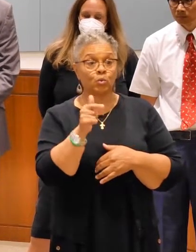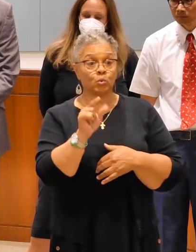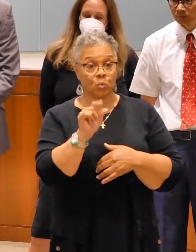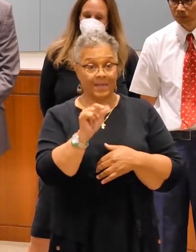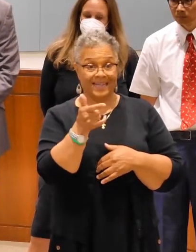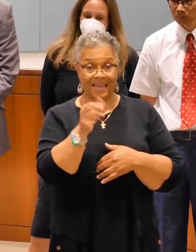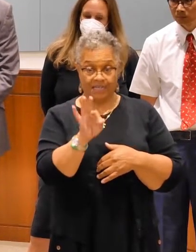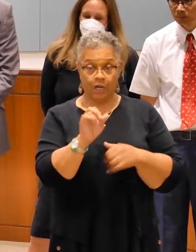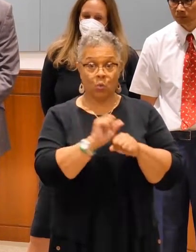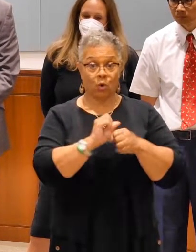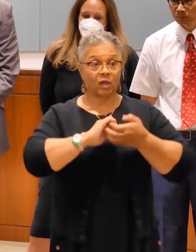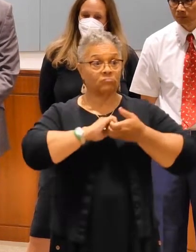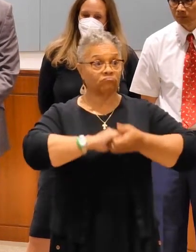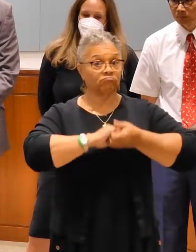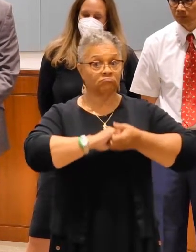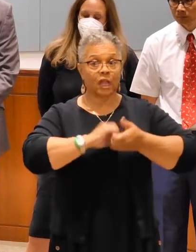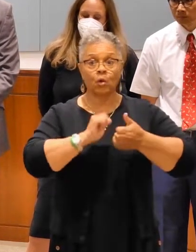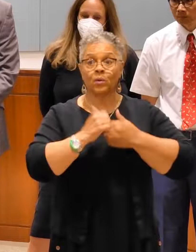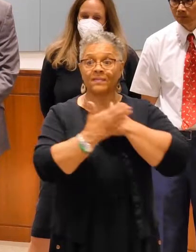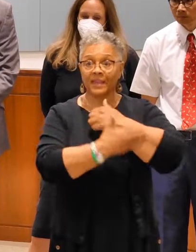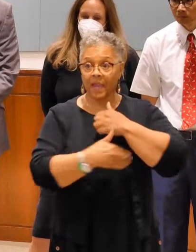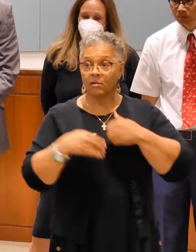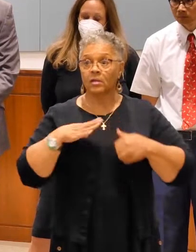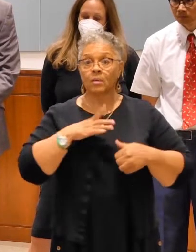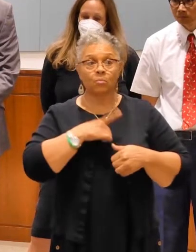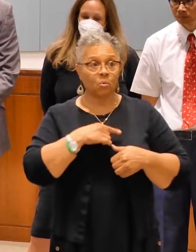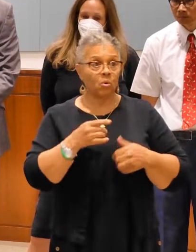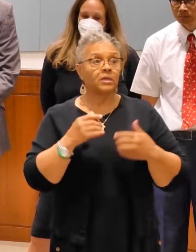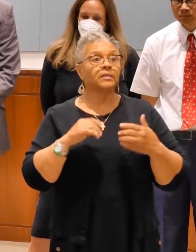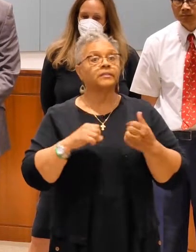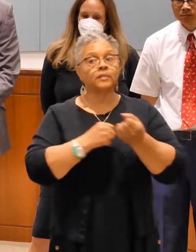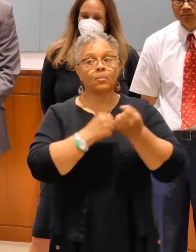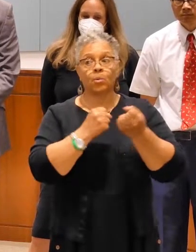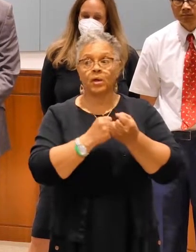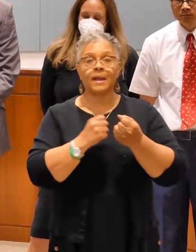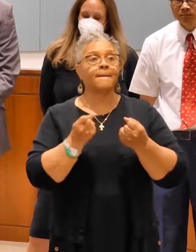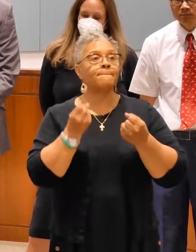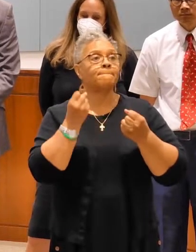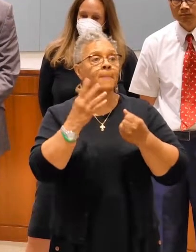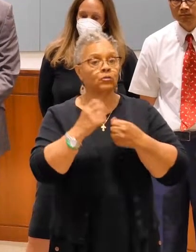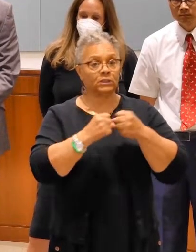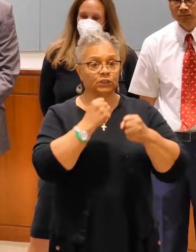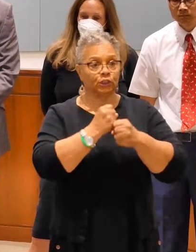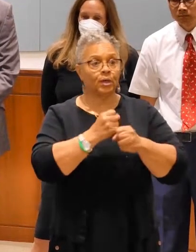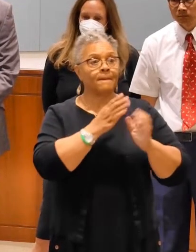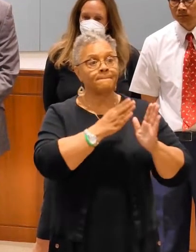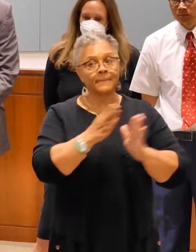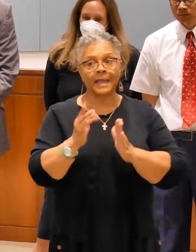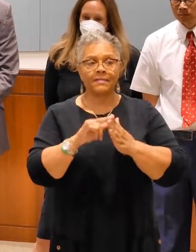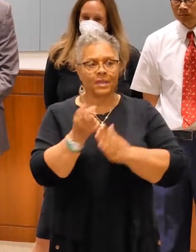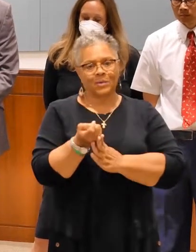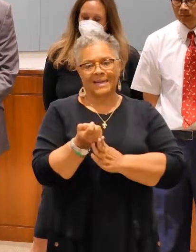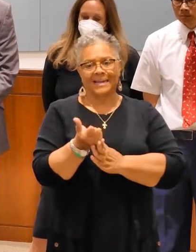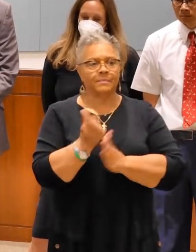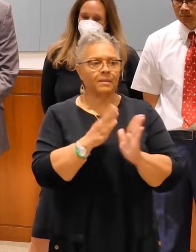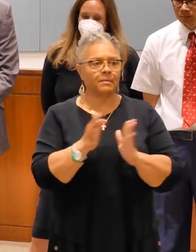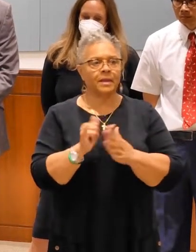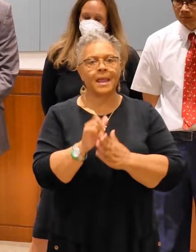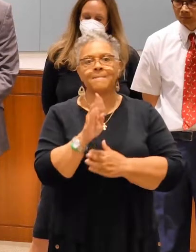county, the board, the county supported a multi-year plan that would have eliminated the deficit by